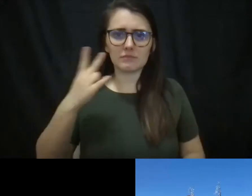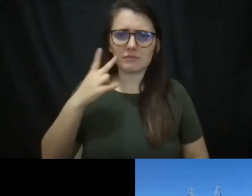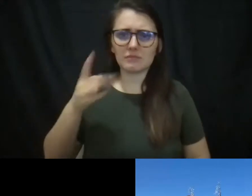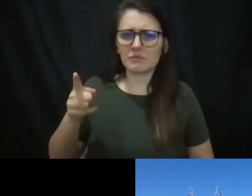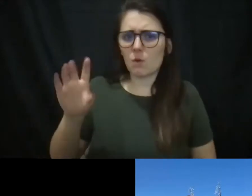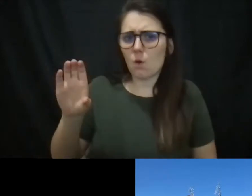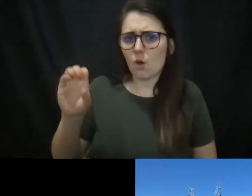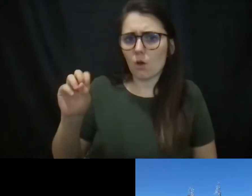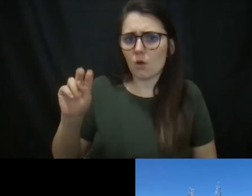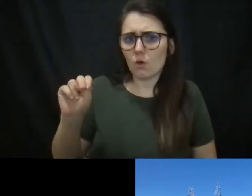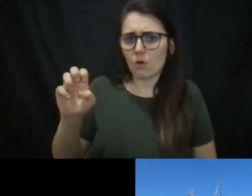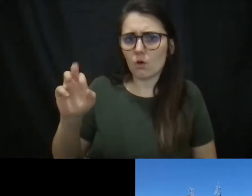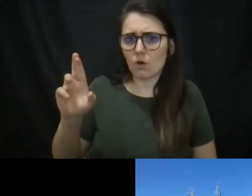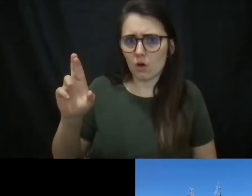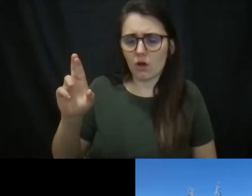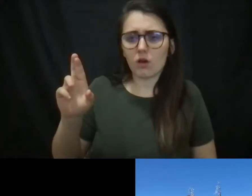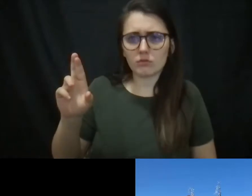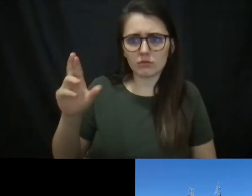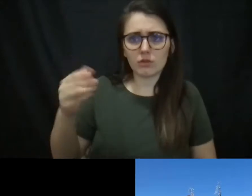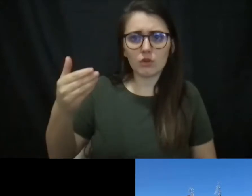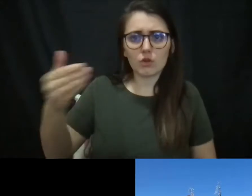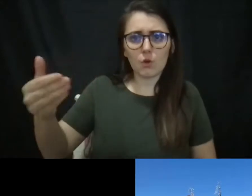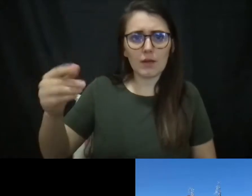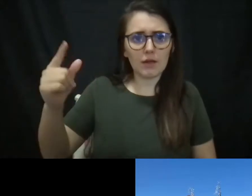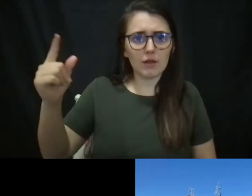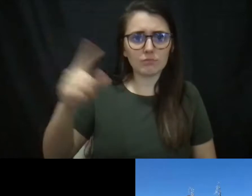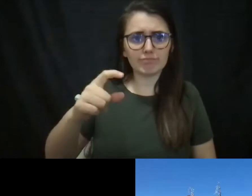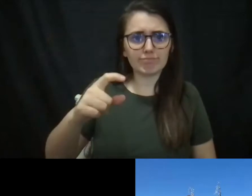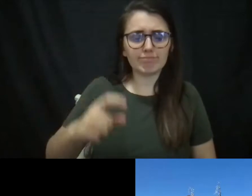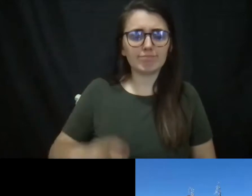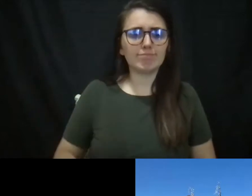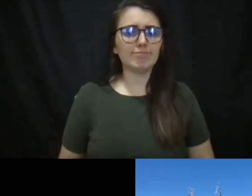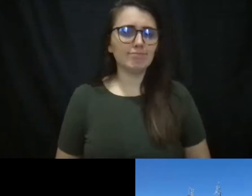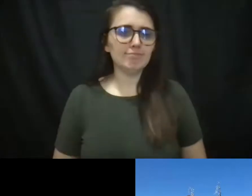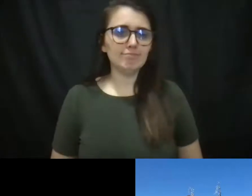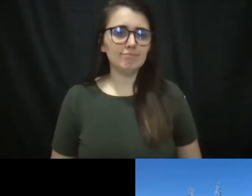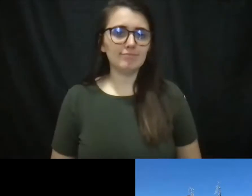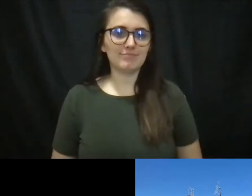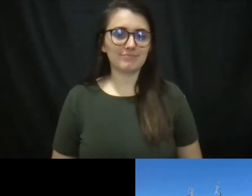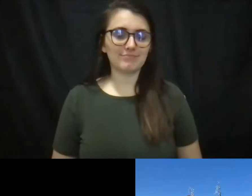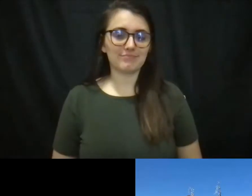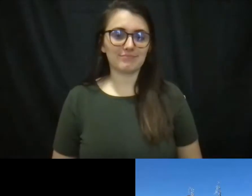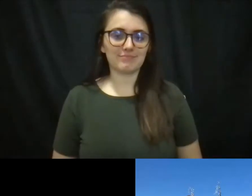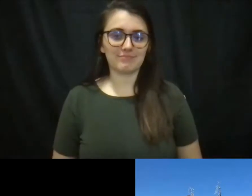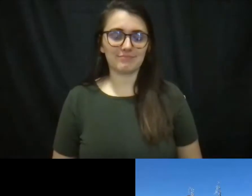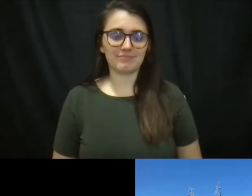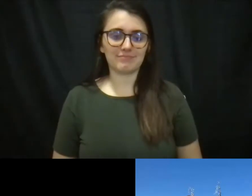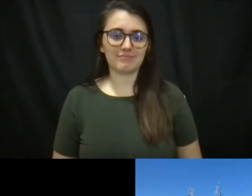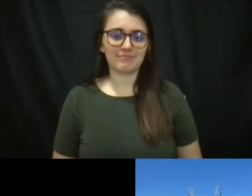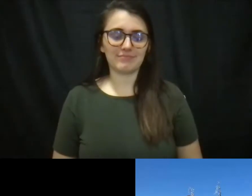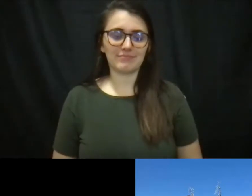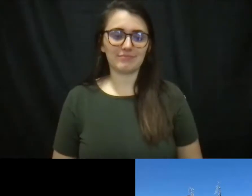has a question. How about you go ahead and give it a start, Mr. Connor?